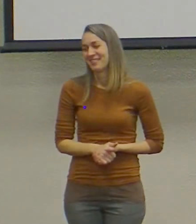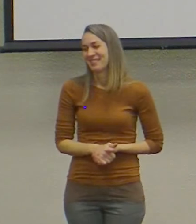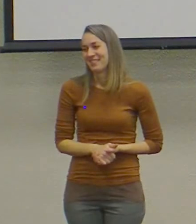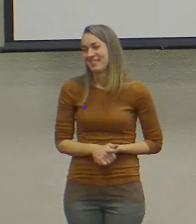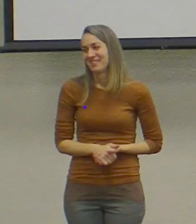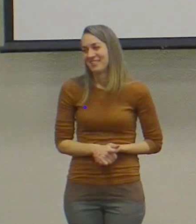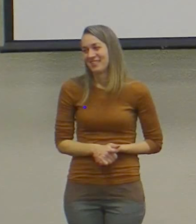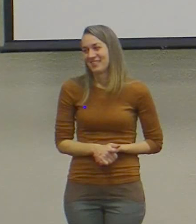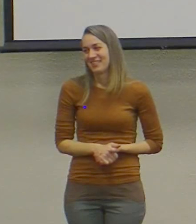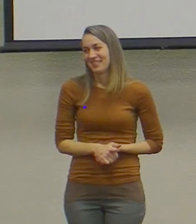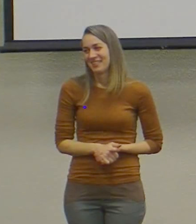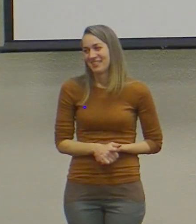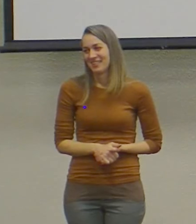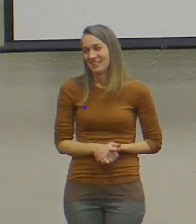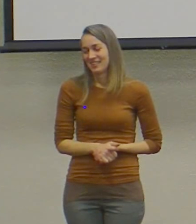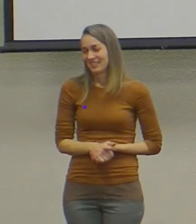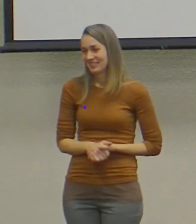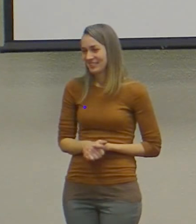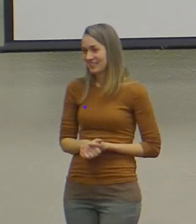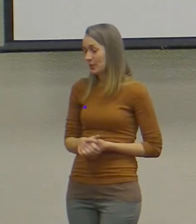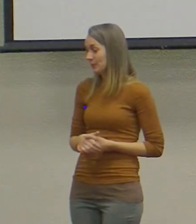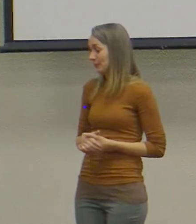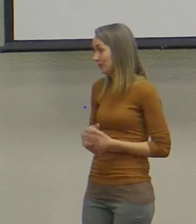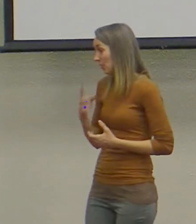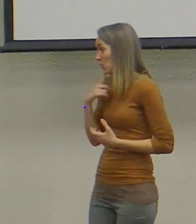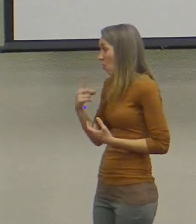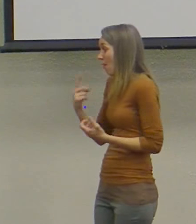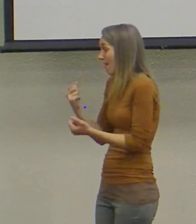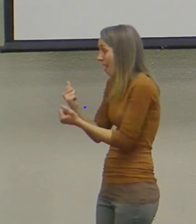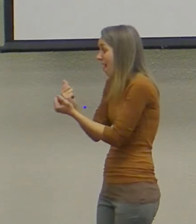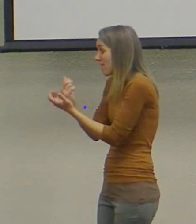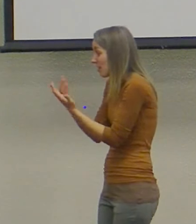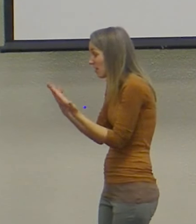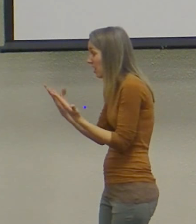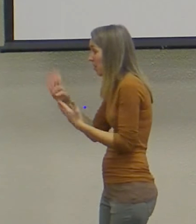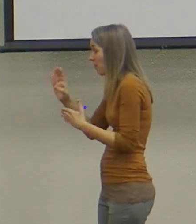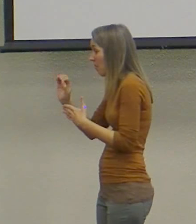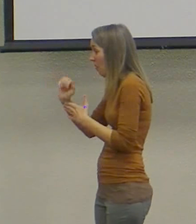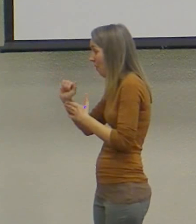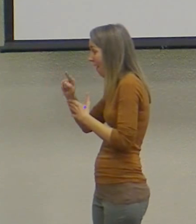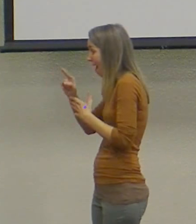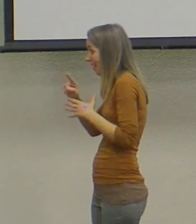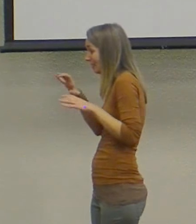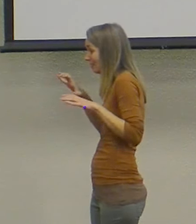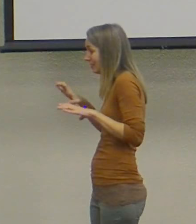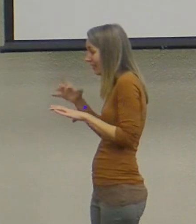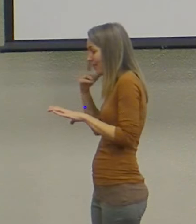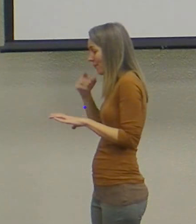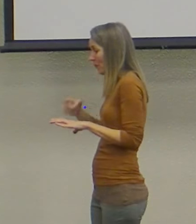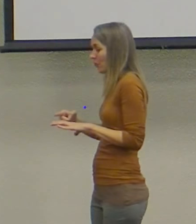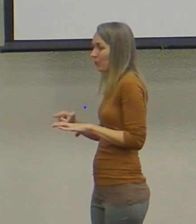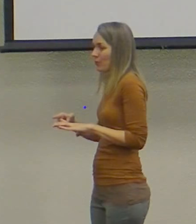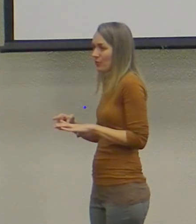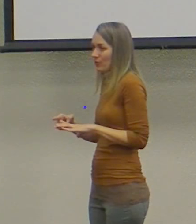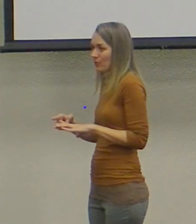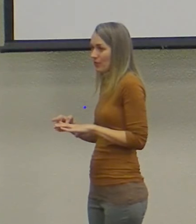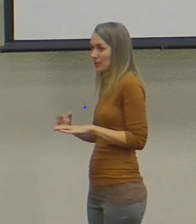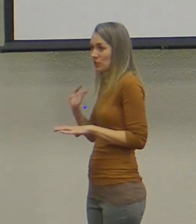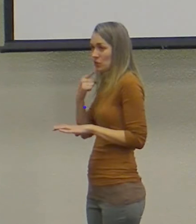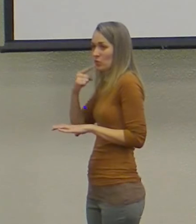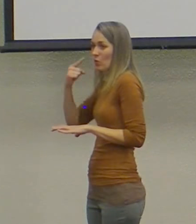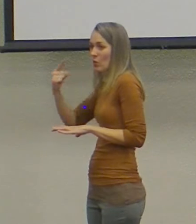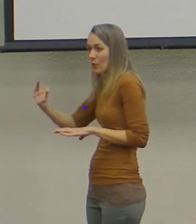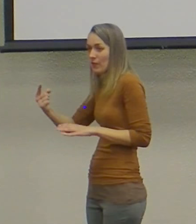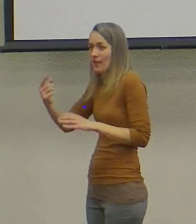hear these words. Then she told her everything Boaz had done for her. Then she told